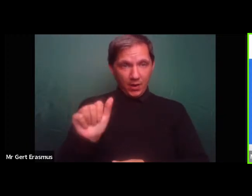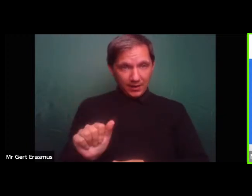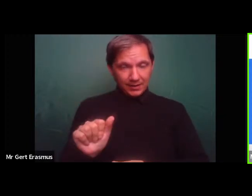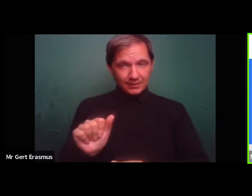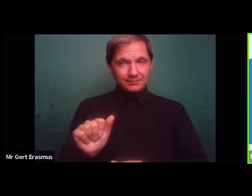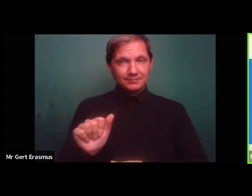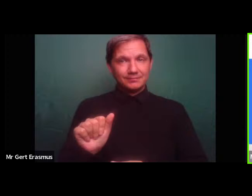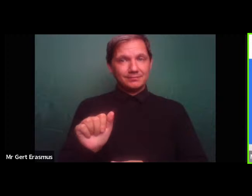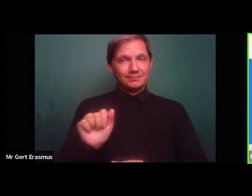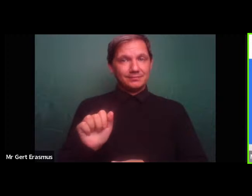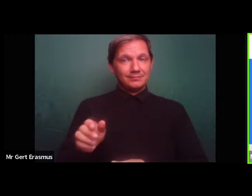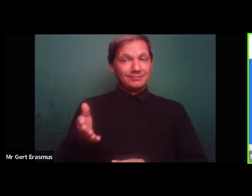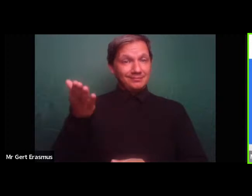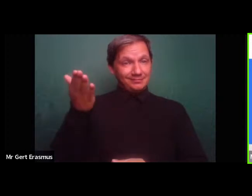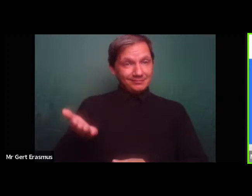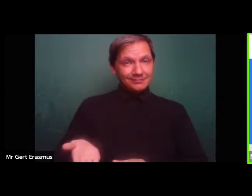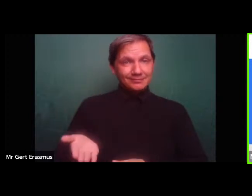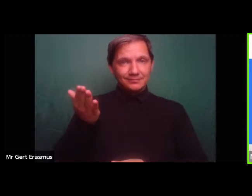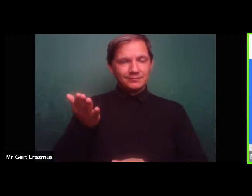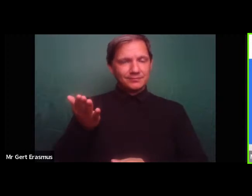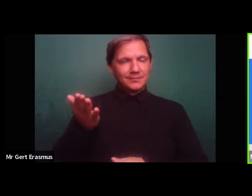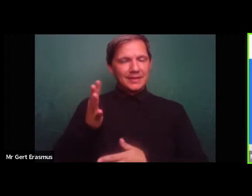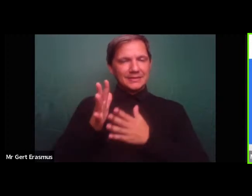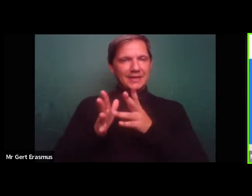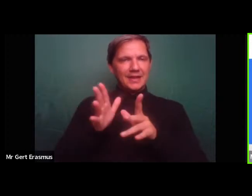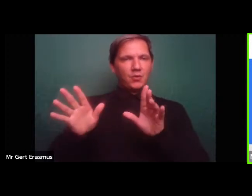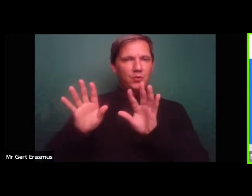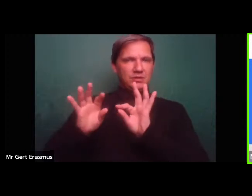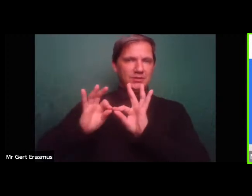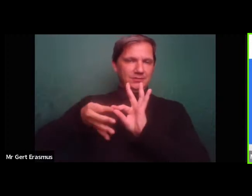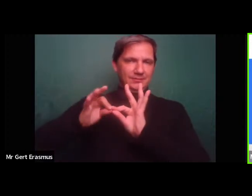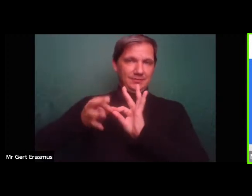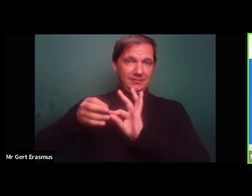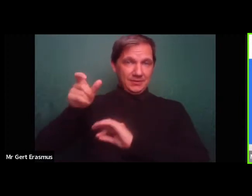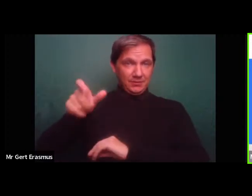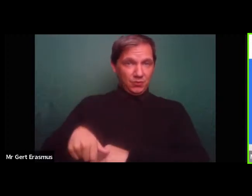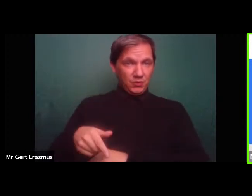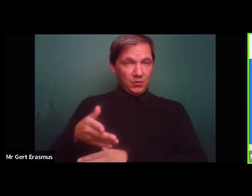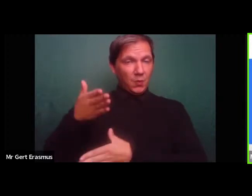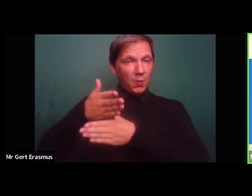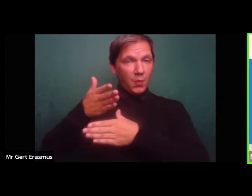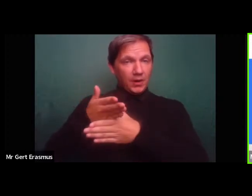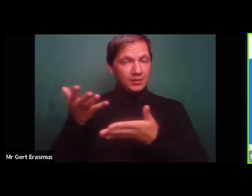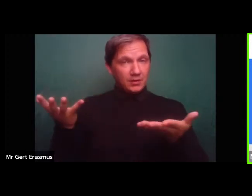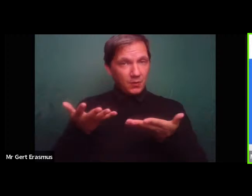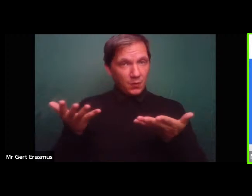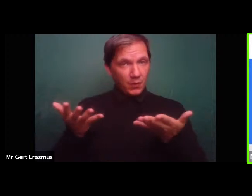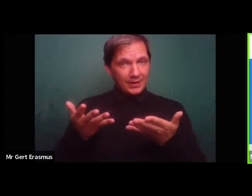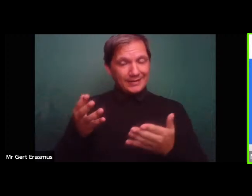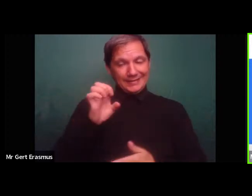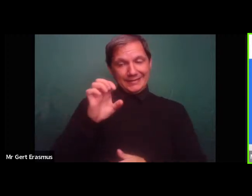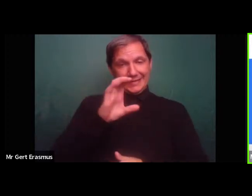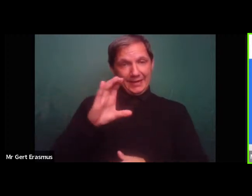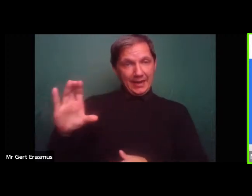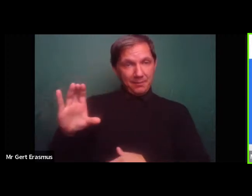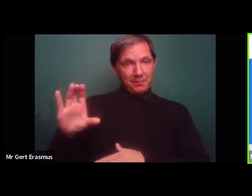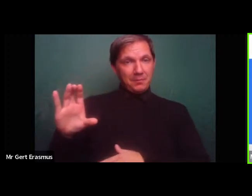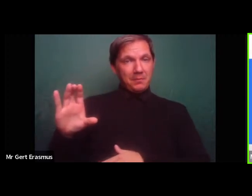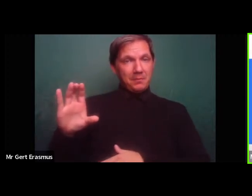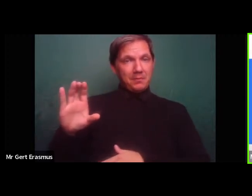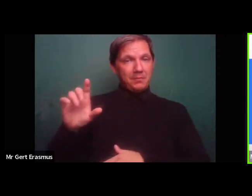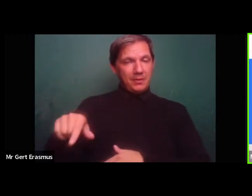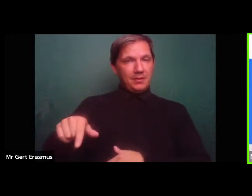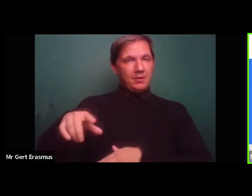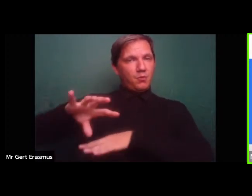who is a sign language practitioner currently employed in the Eastern Cape